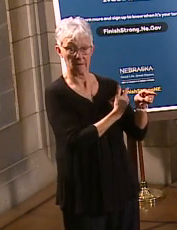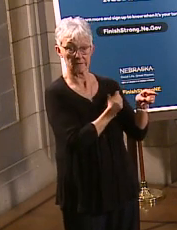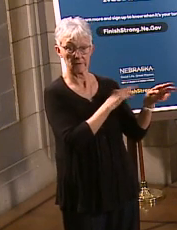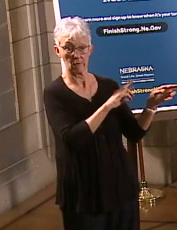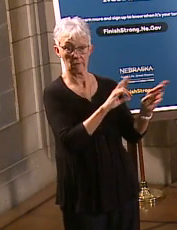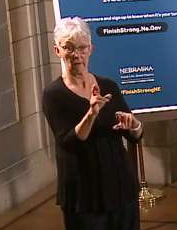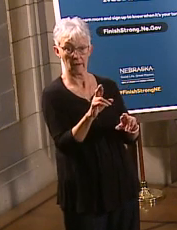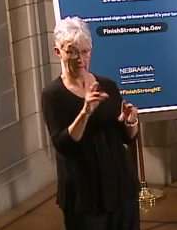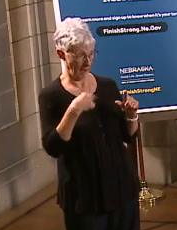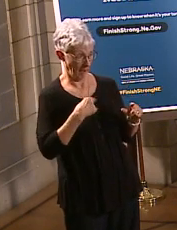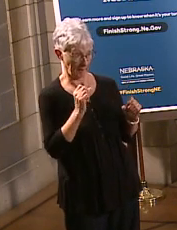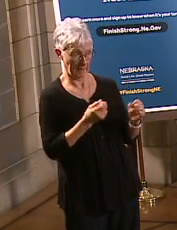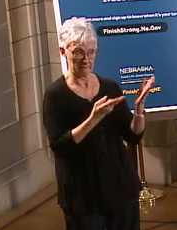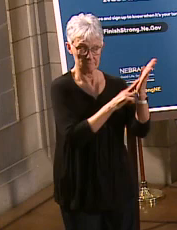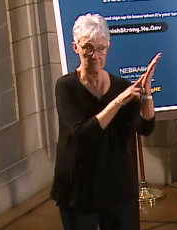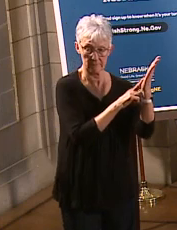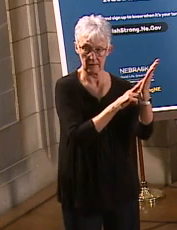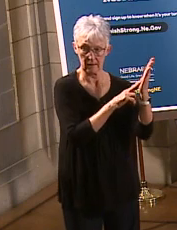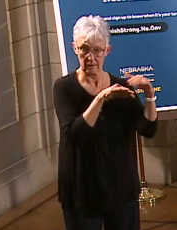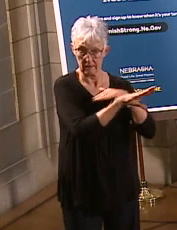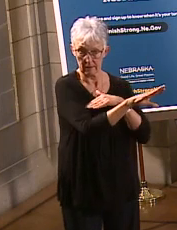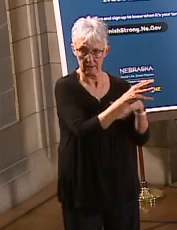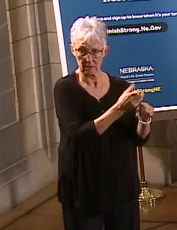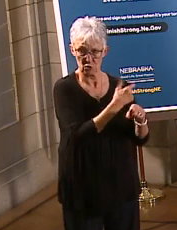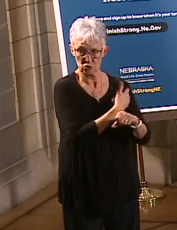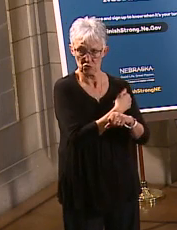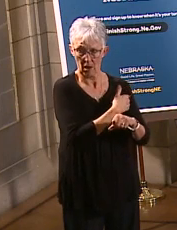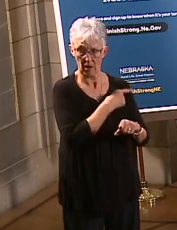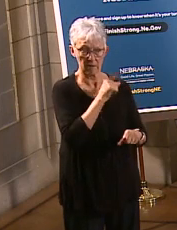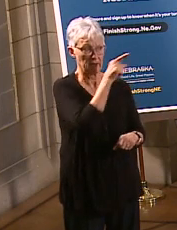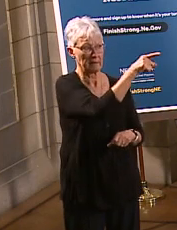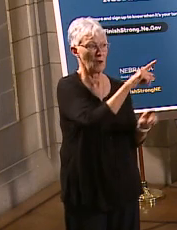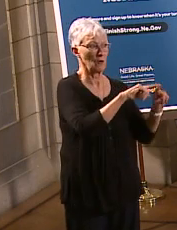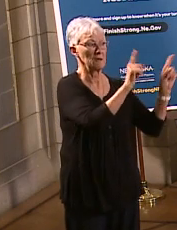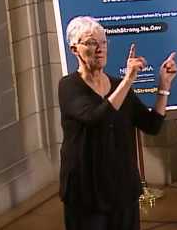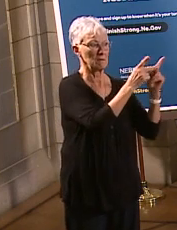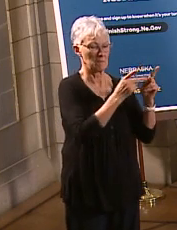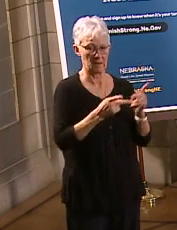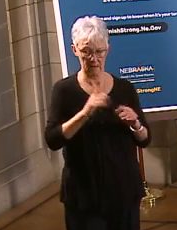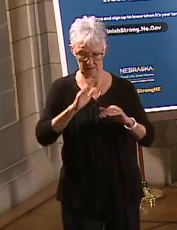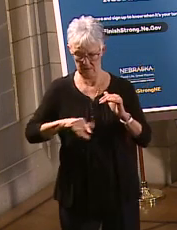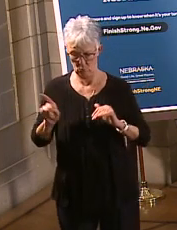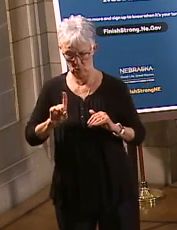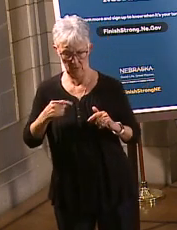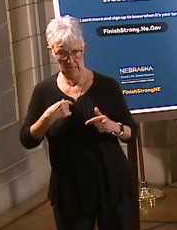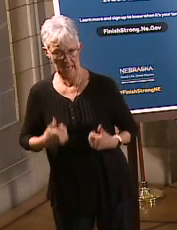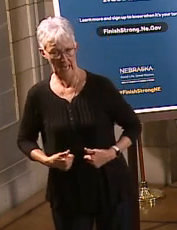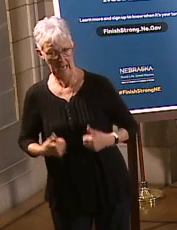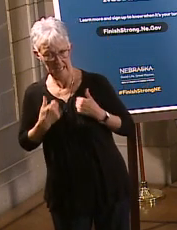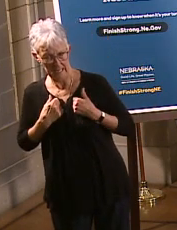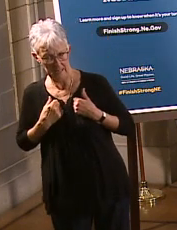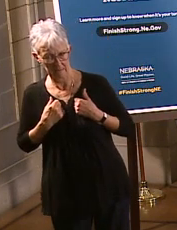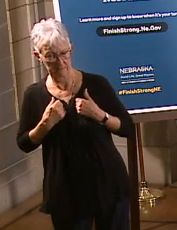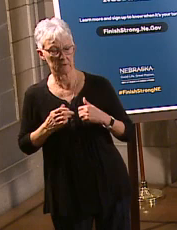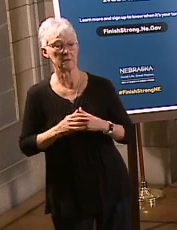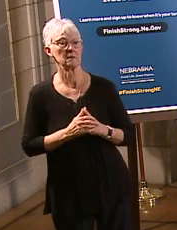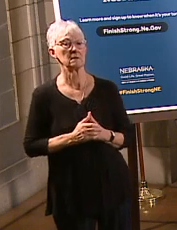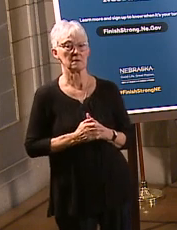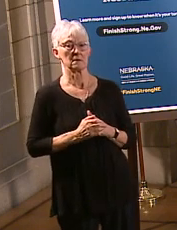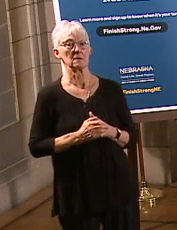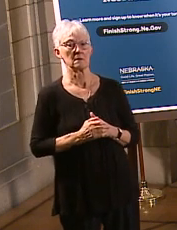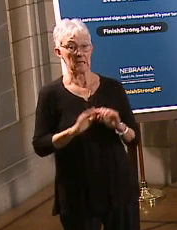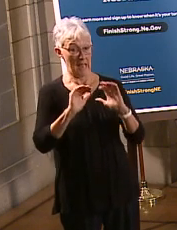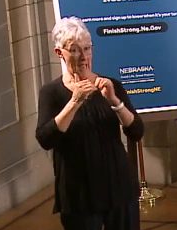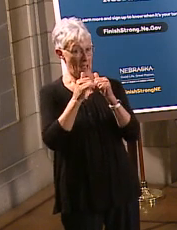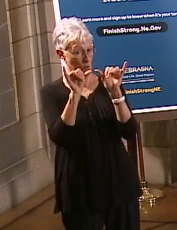smaller community for vaccines? And the way the system is set up is you have to register with that,